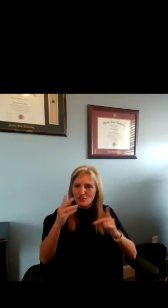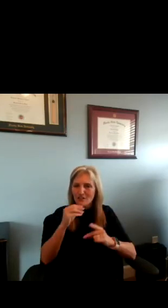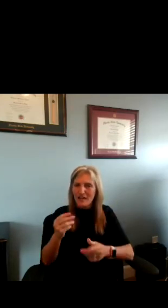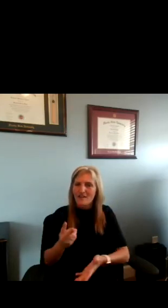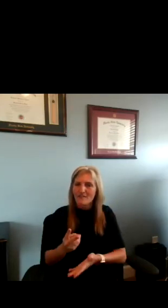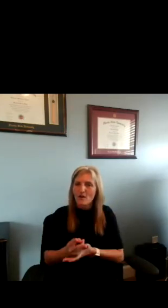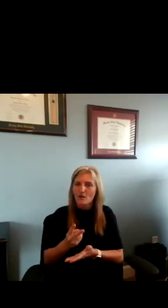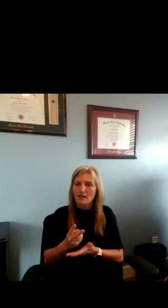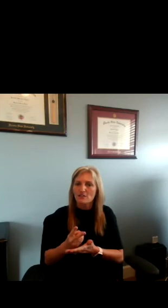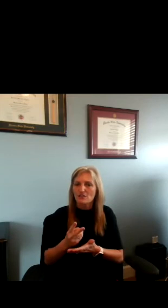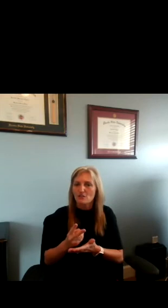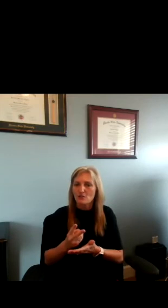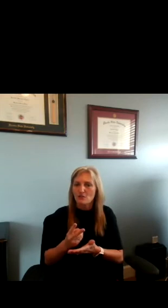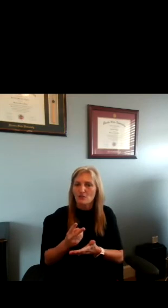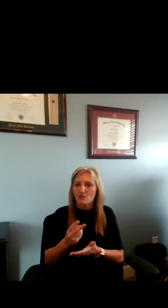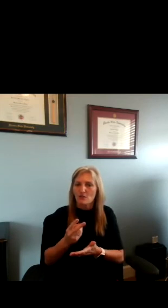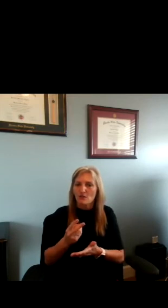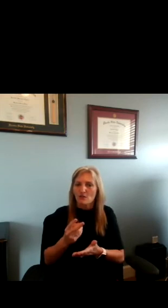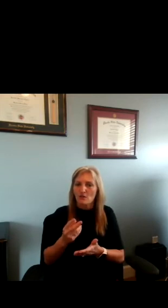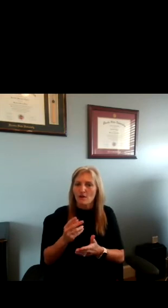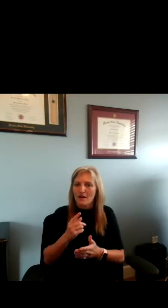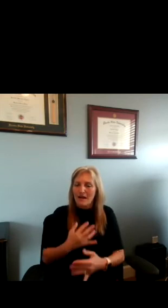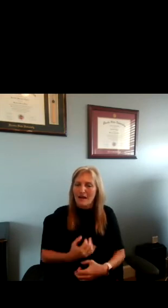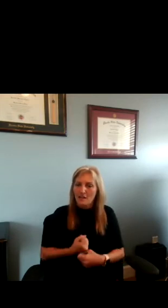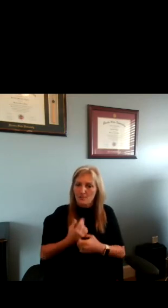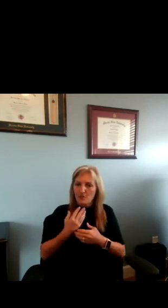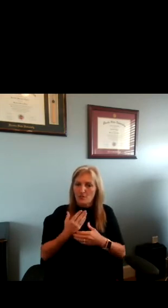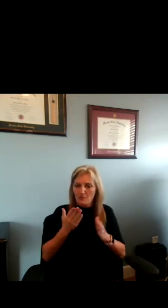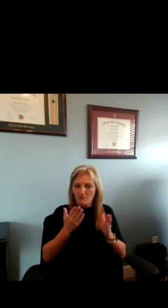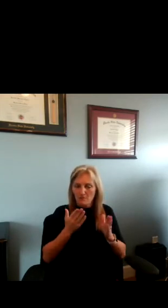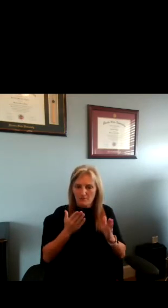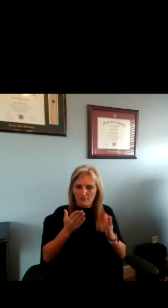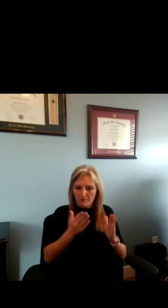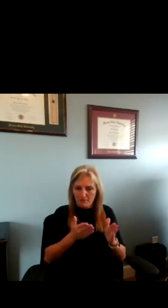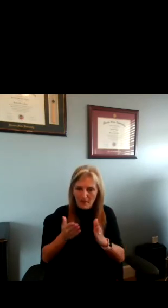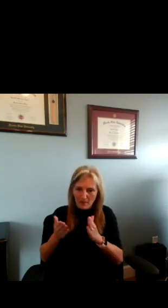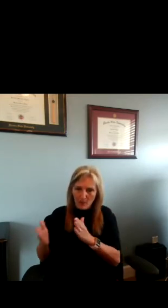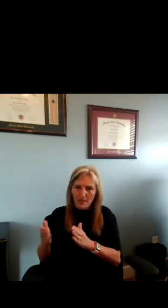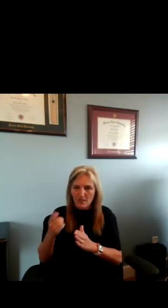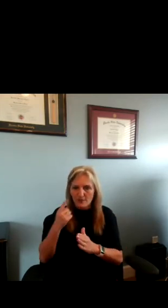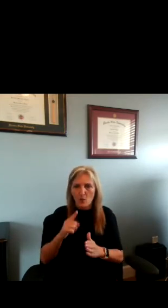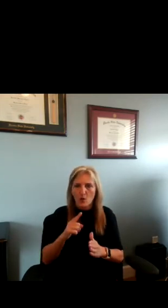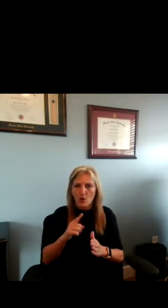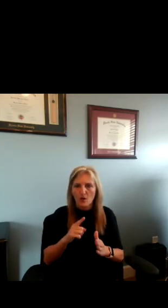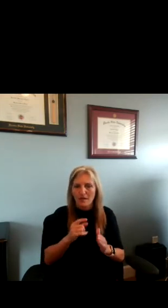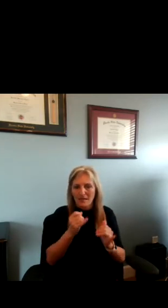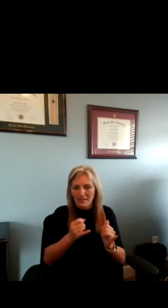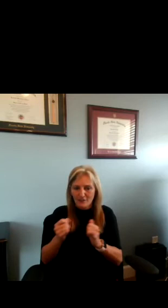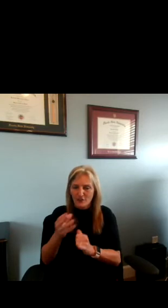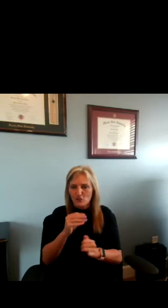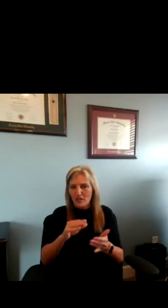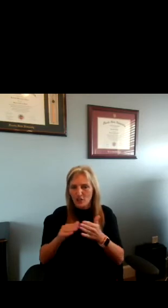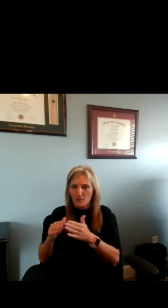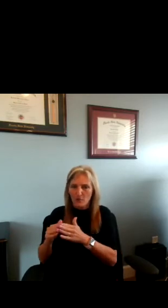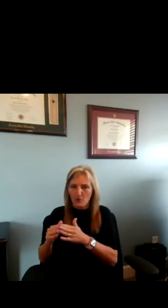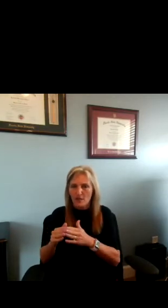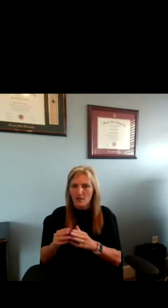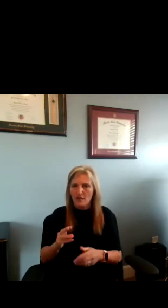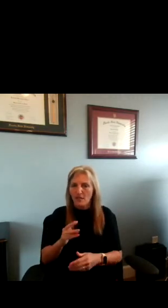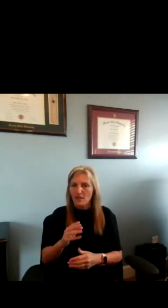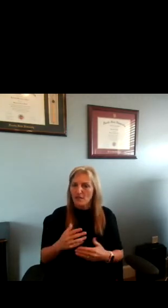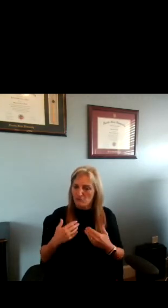Vocational Aspirations, Parallel Pathways to Individual and Community Well-Being. And that title resonates with